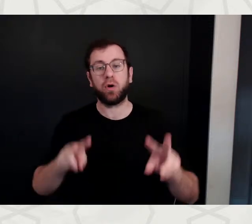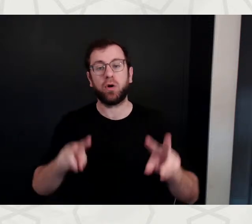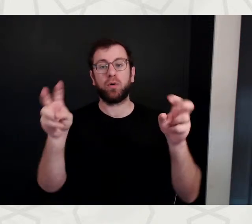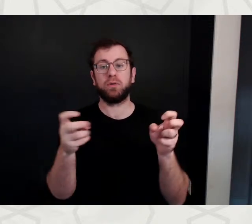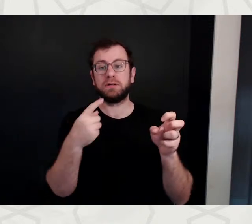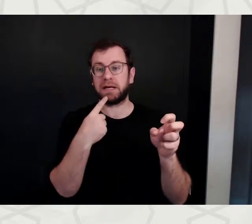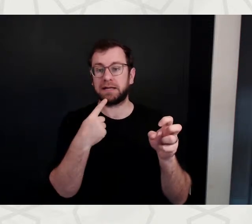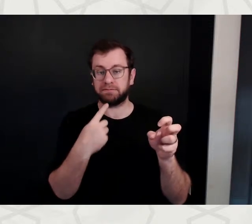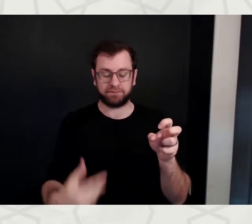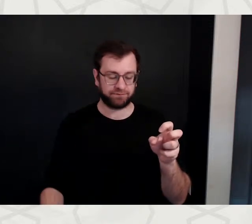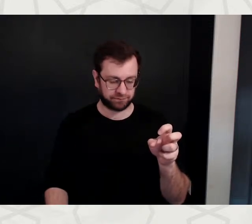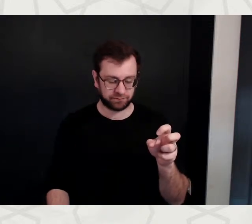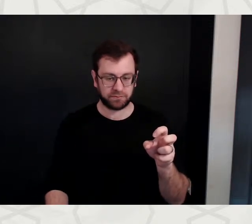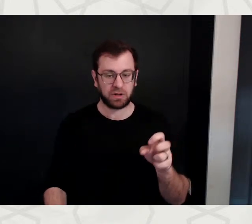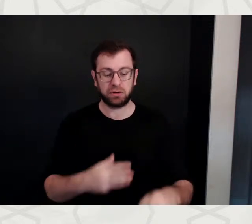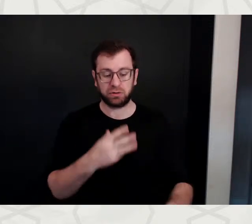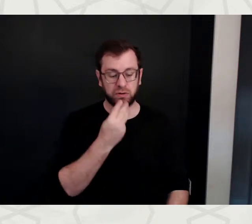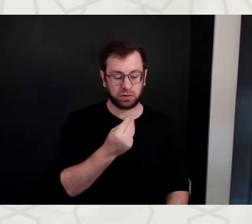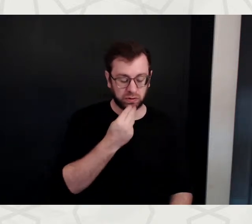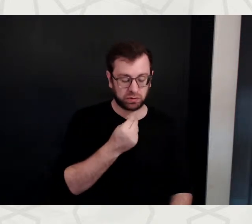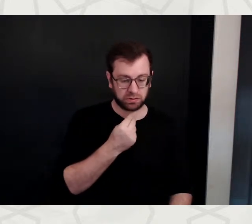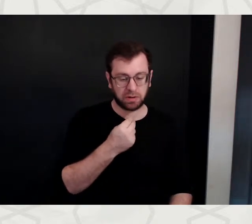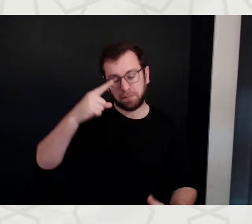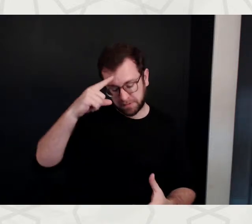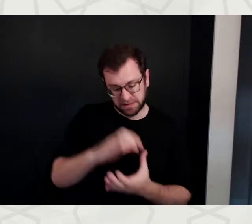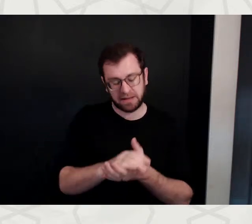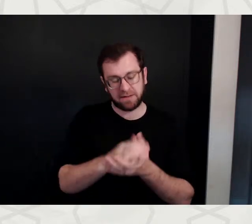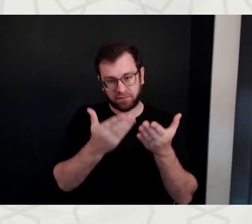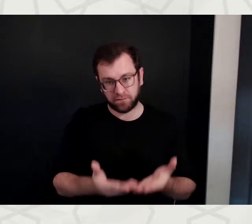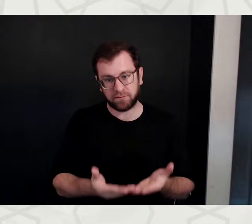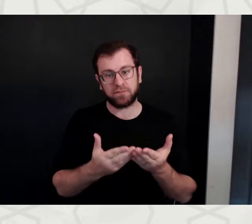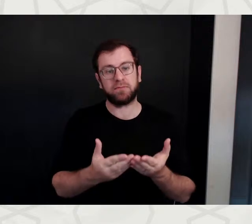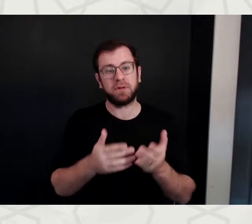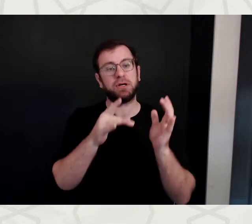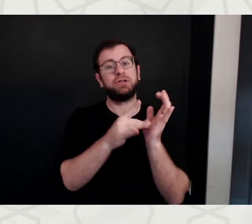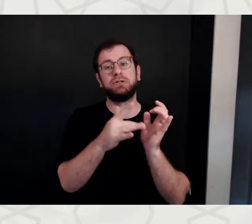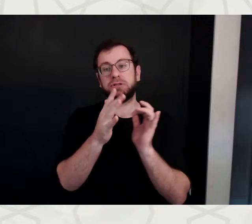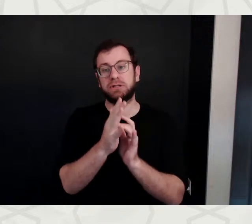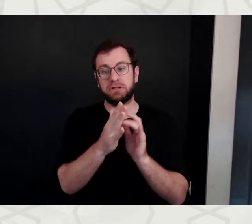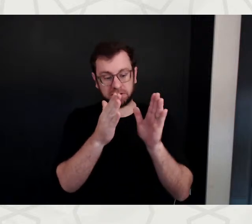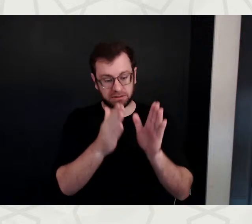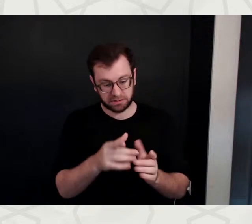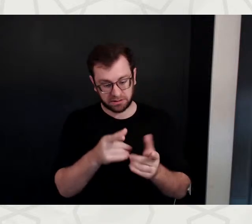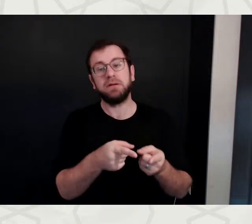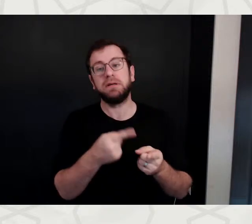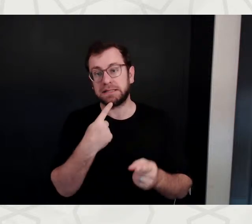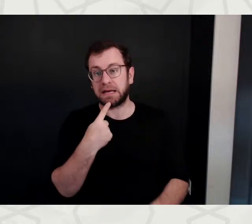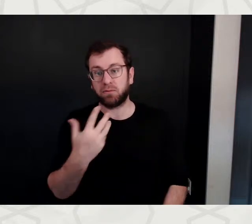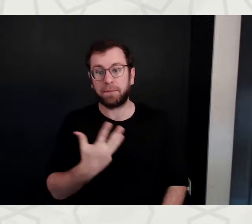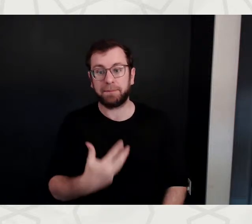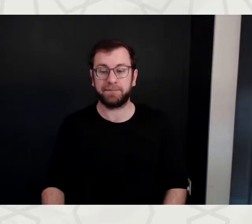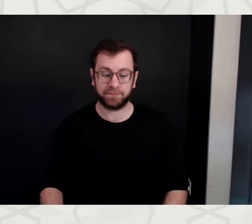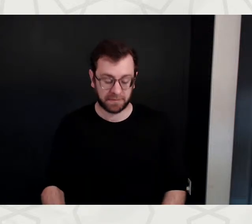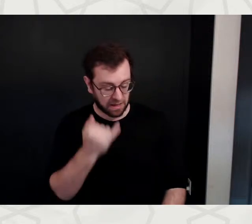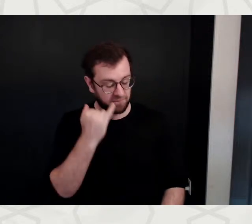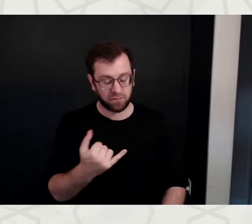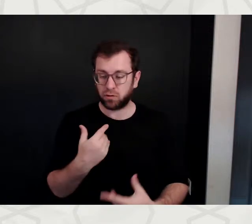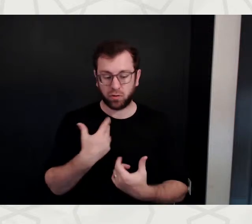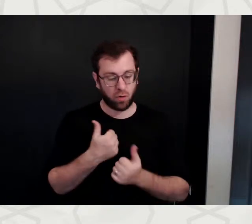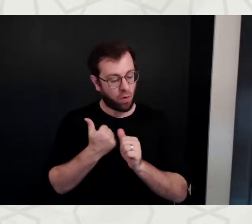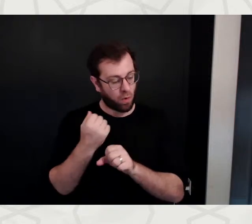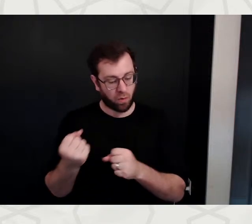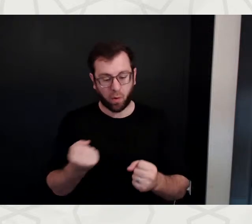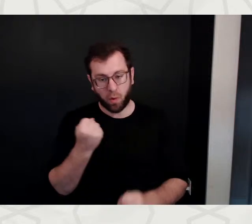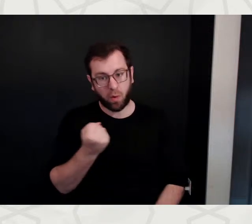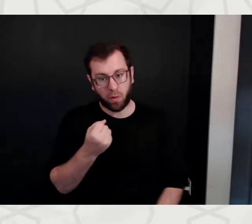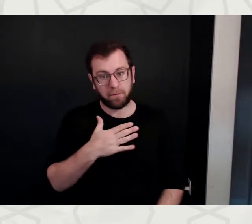the Jews who had believed in him, Jesus said, if you hold to my teachings,